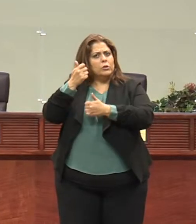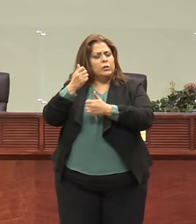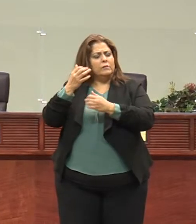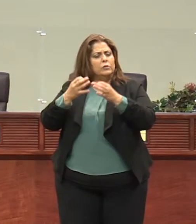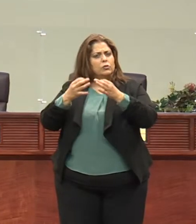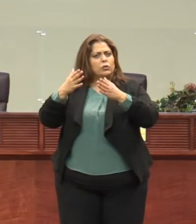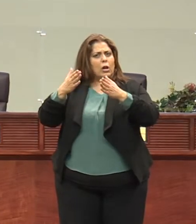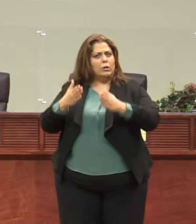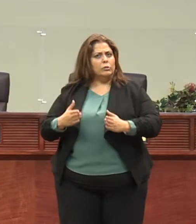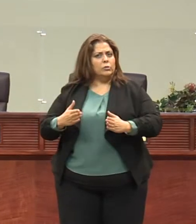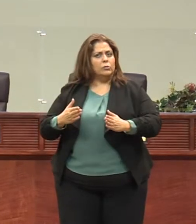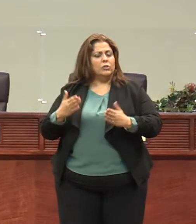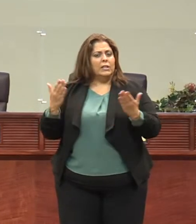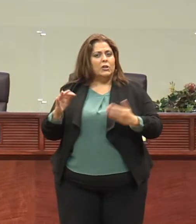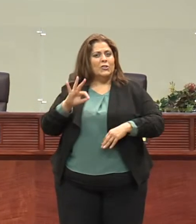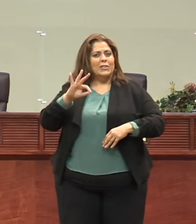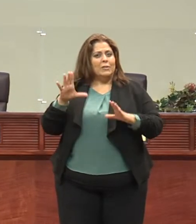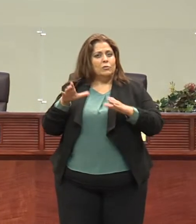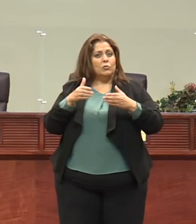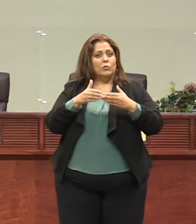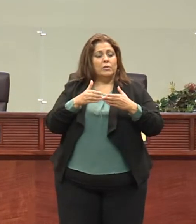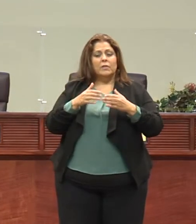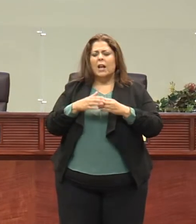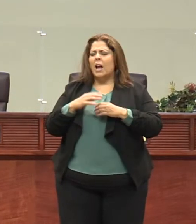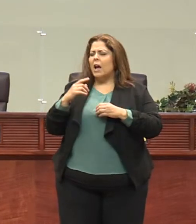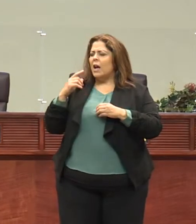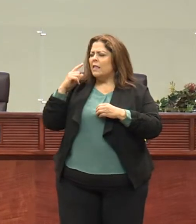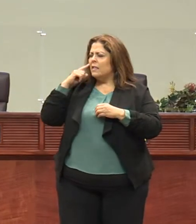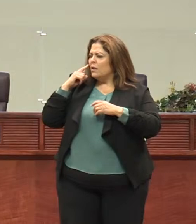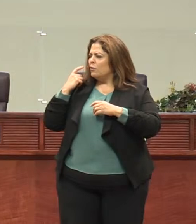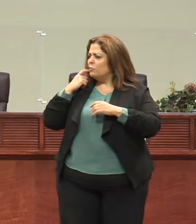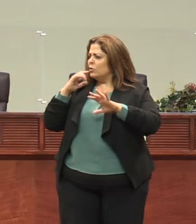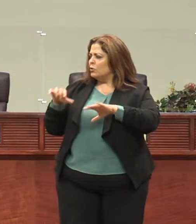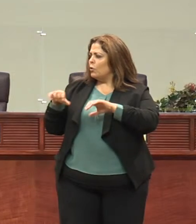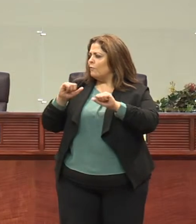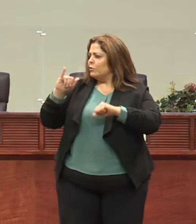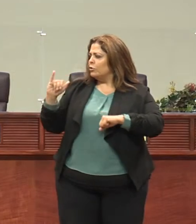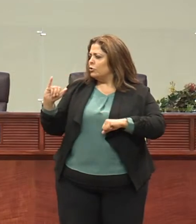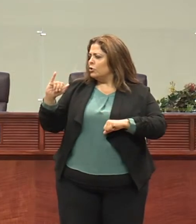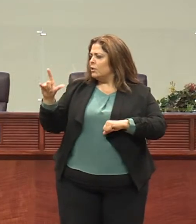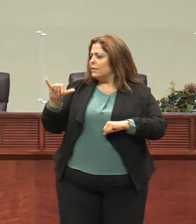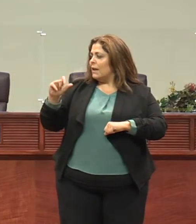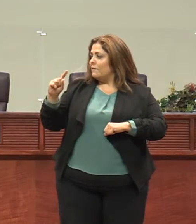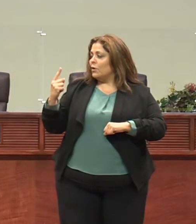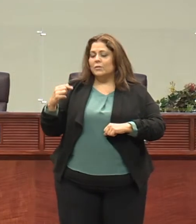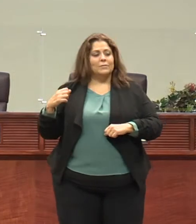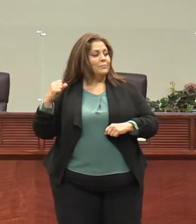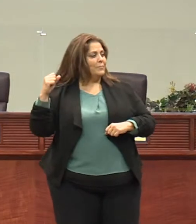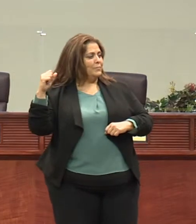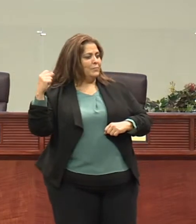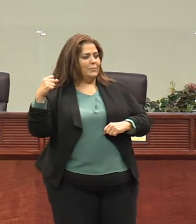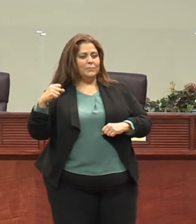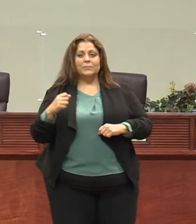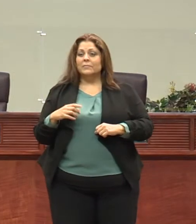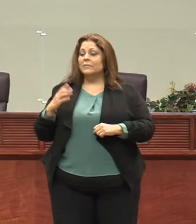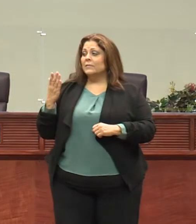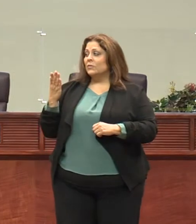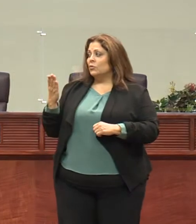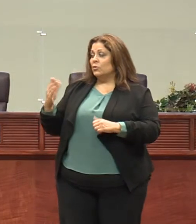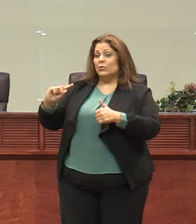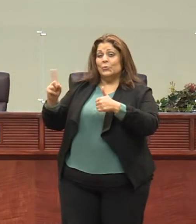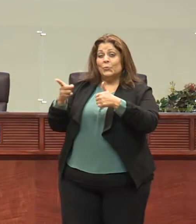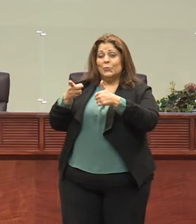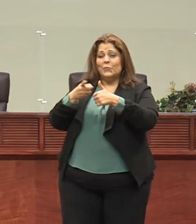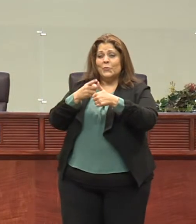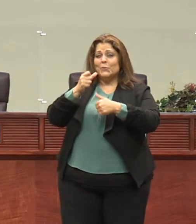Judicial Circuit. She took over, I believe, beginning July 1. And she is the first